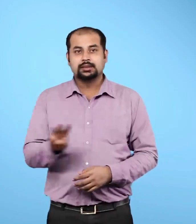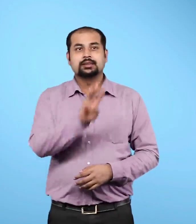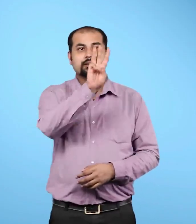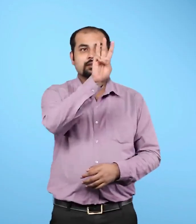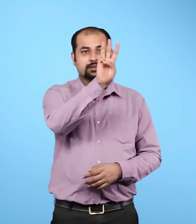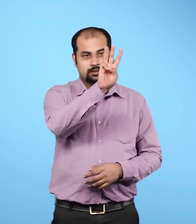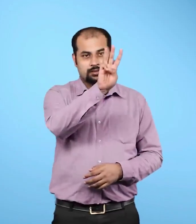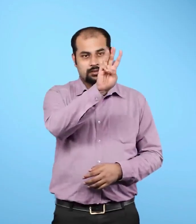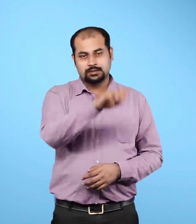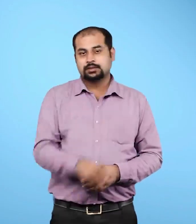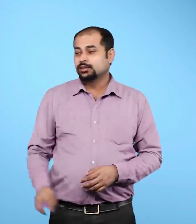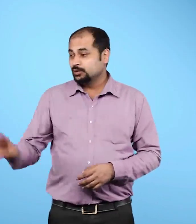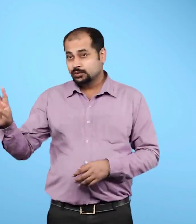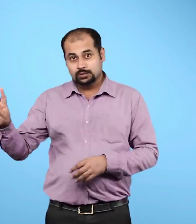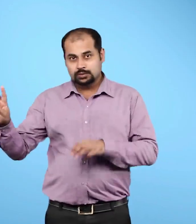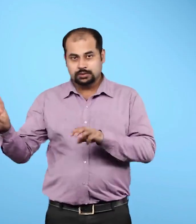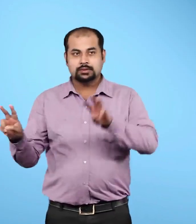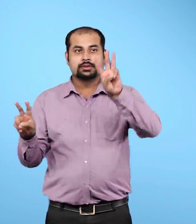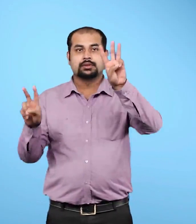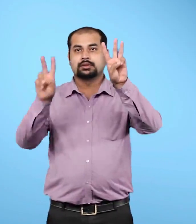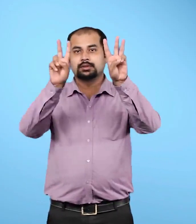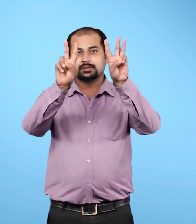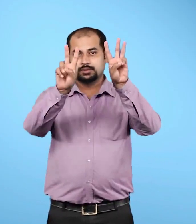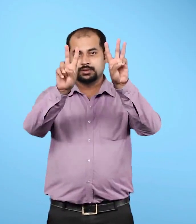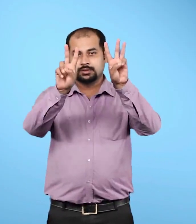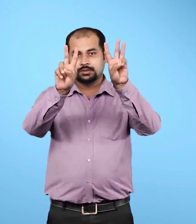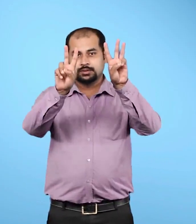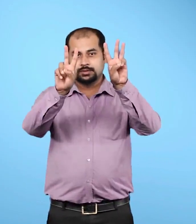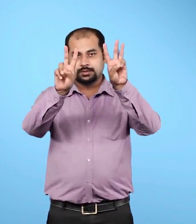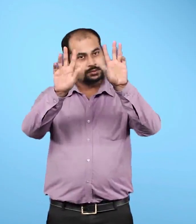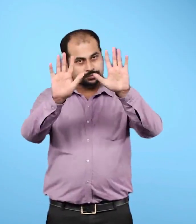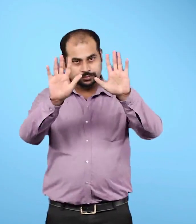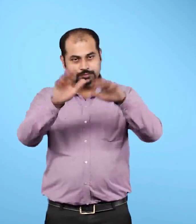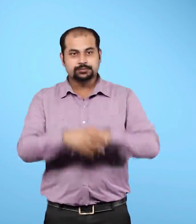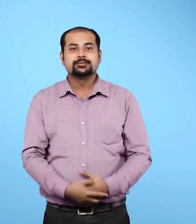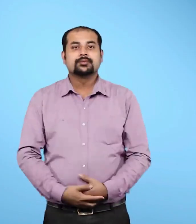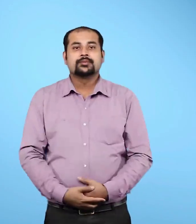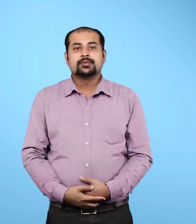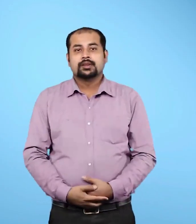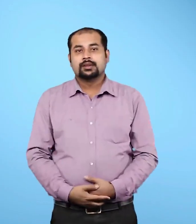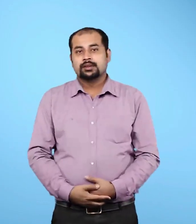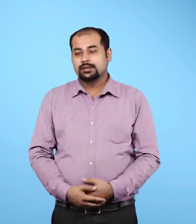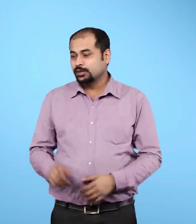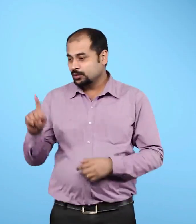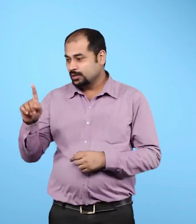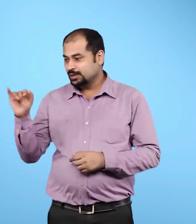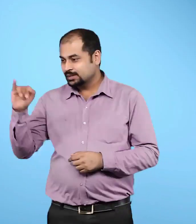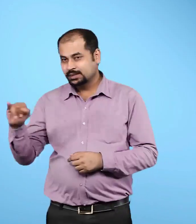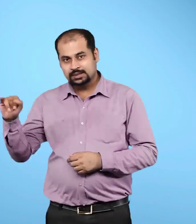column 1, number 3 is written. Column 2, number 2 is written. Row